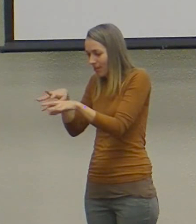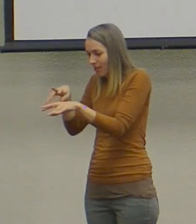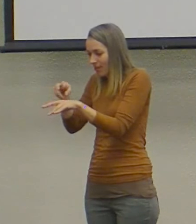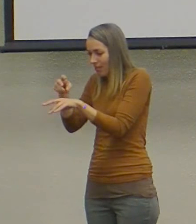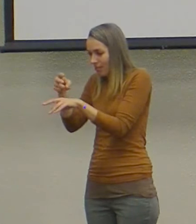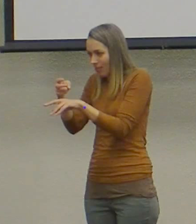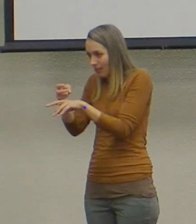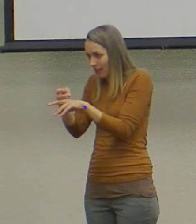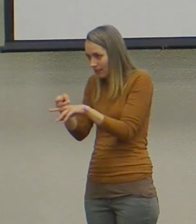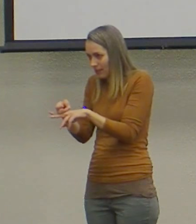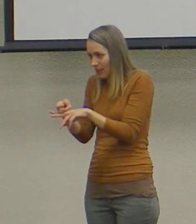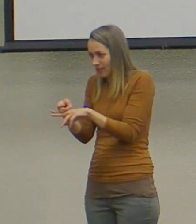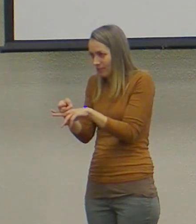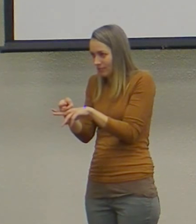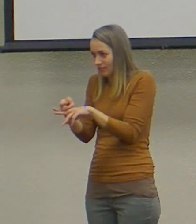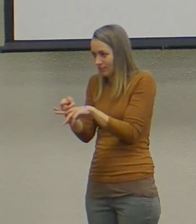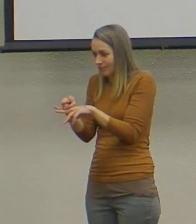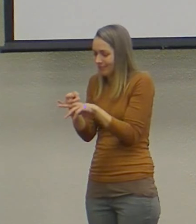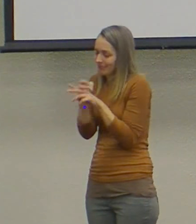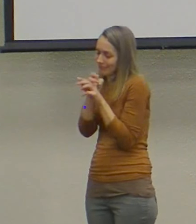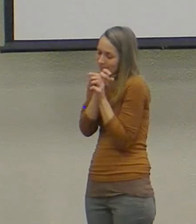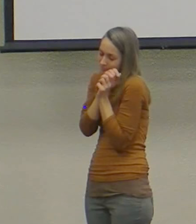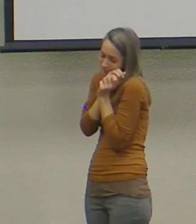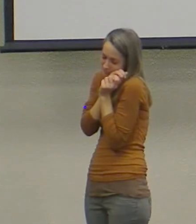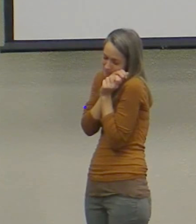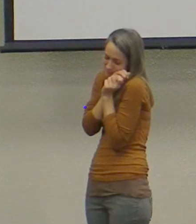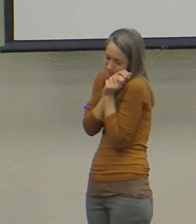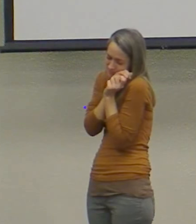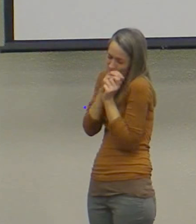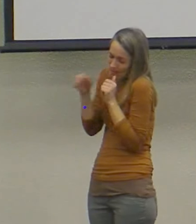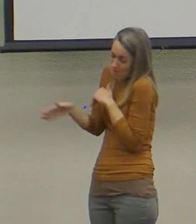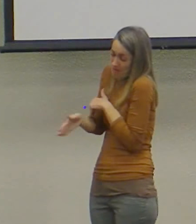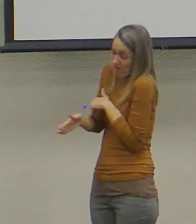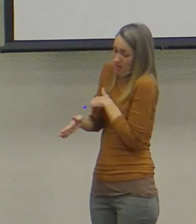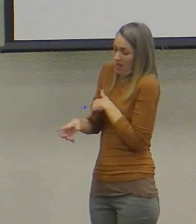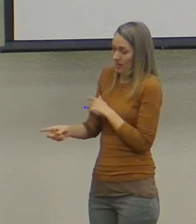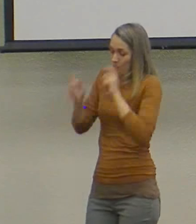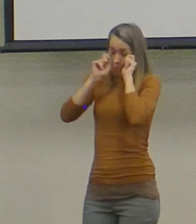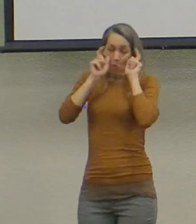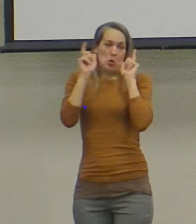feet. In the middle of the night, something startled the man.